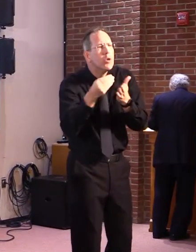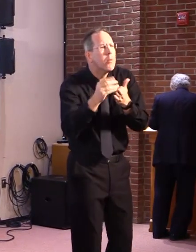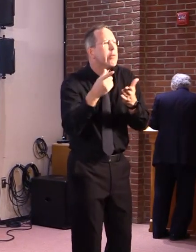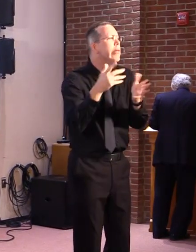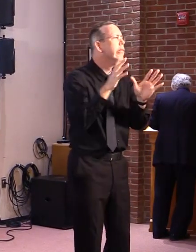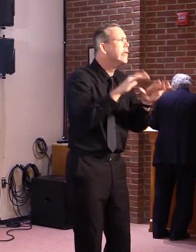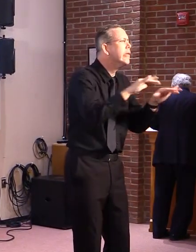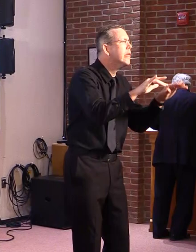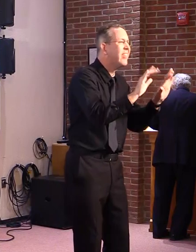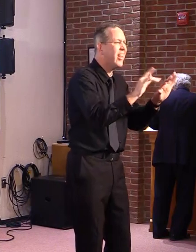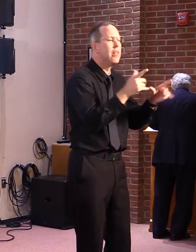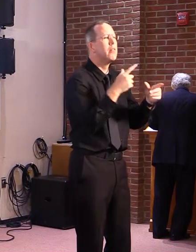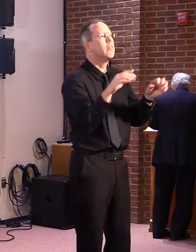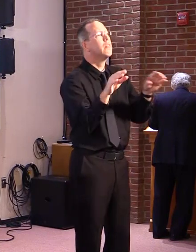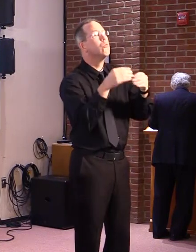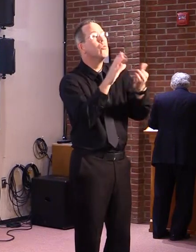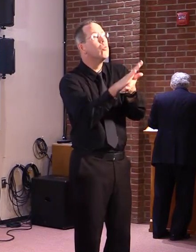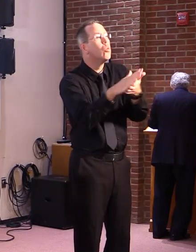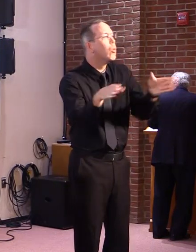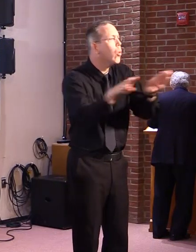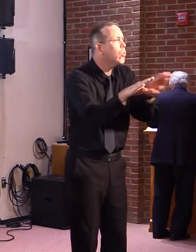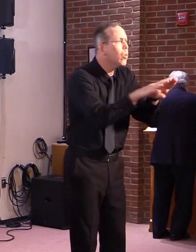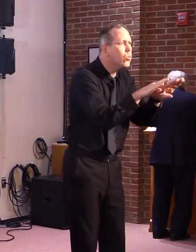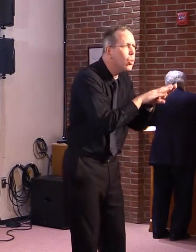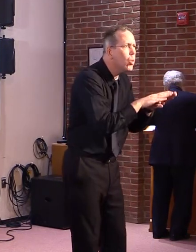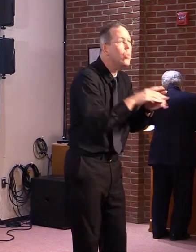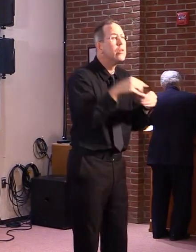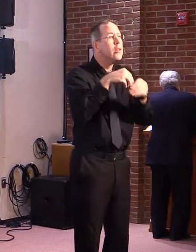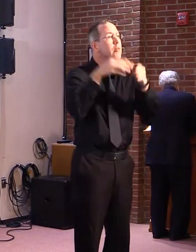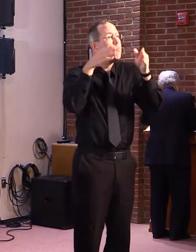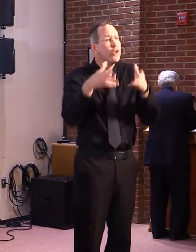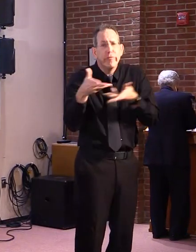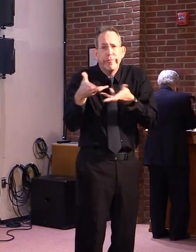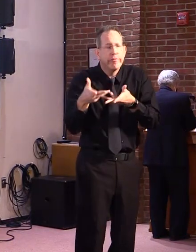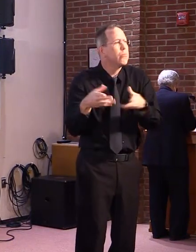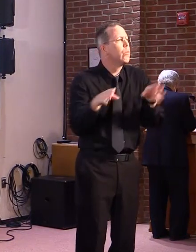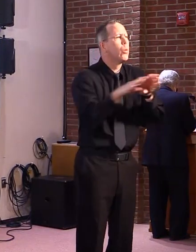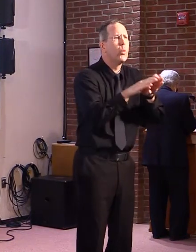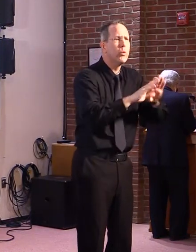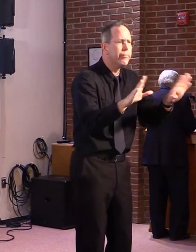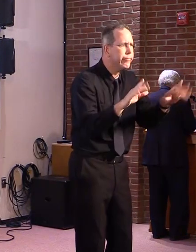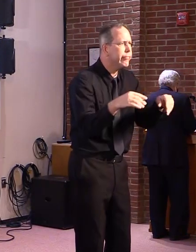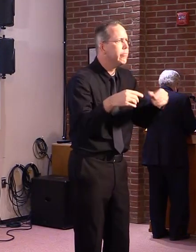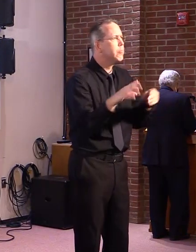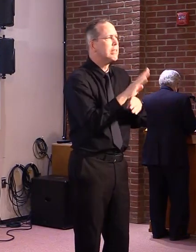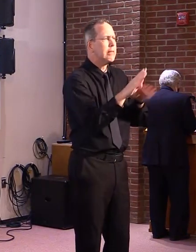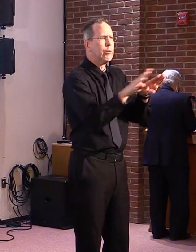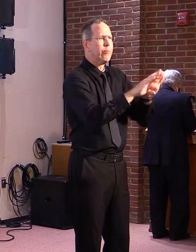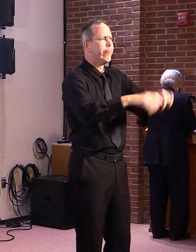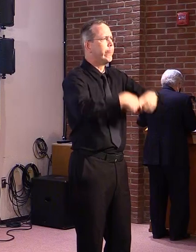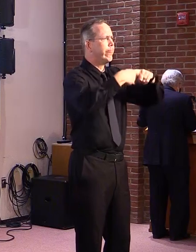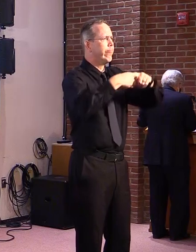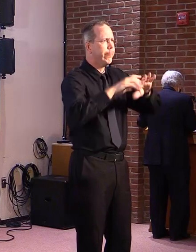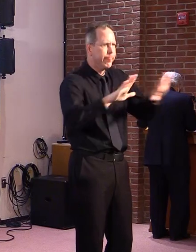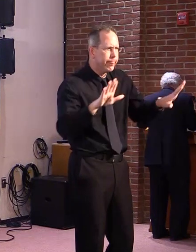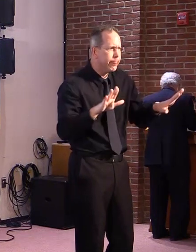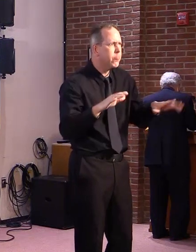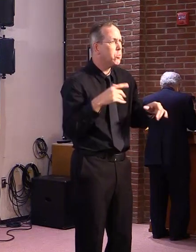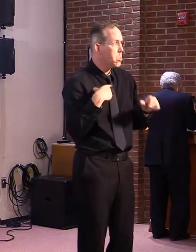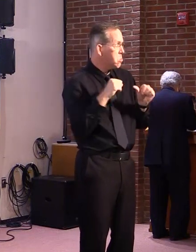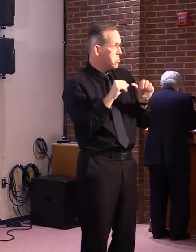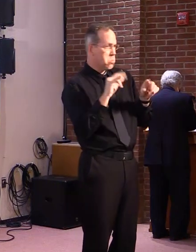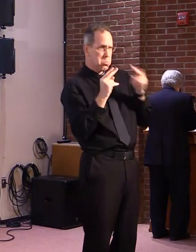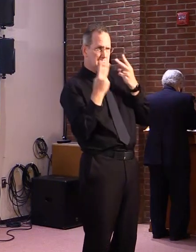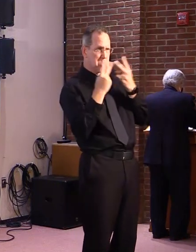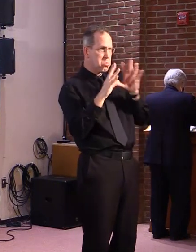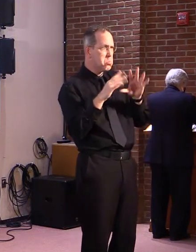schools and in-person operations for most businesses. After a month, our modeling showed that, thanks to the sacrifices of